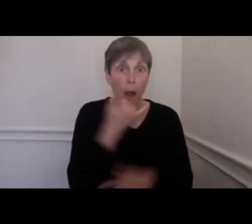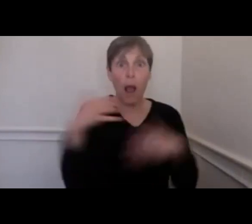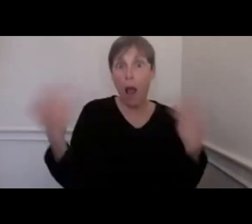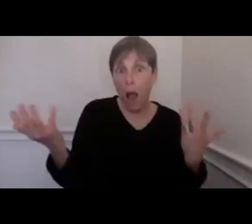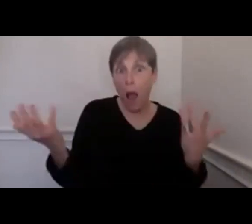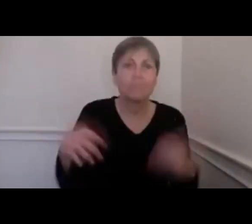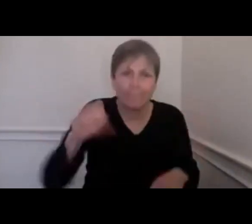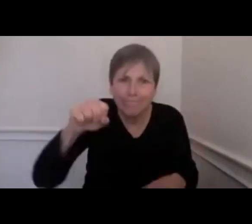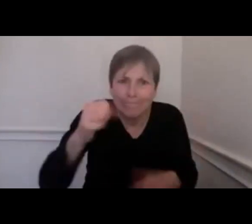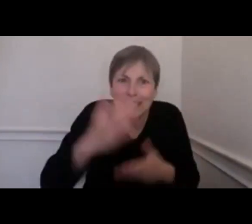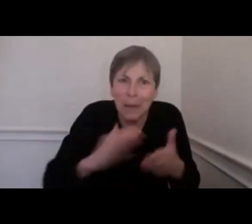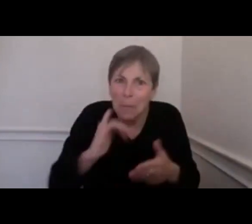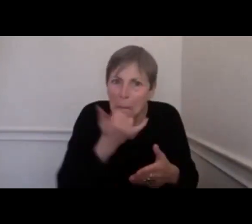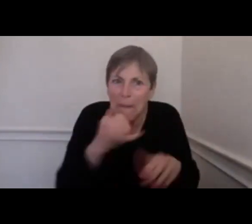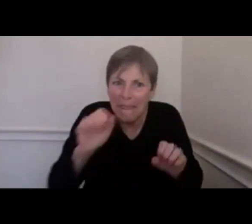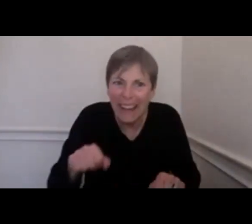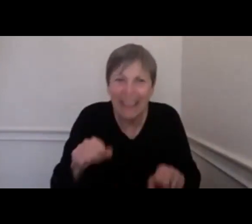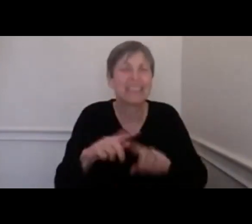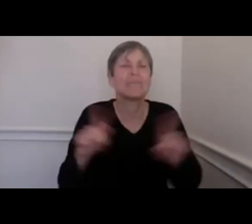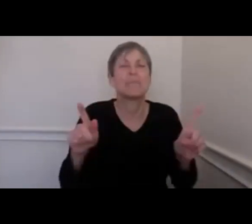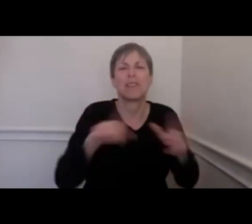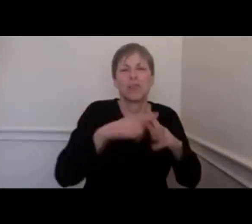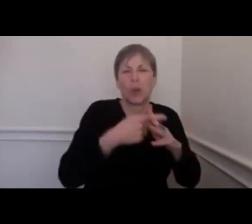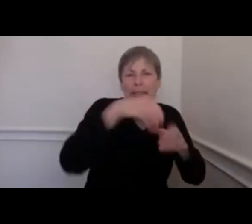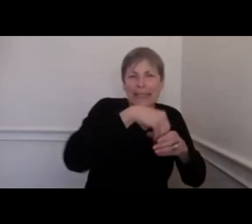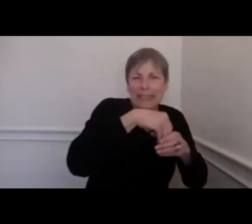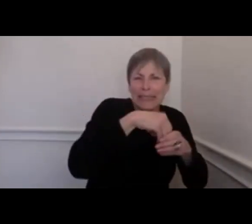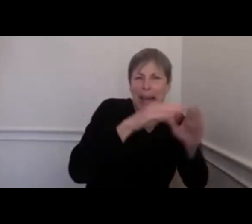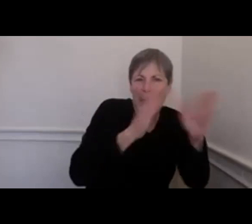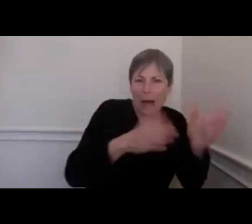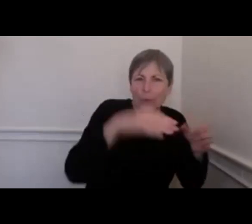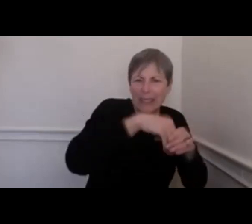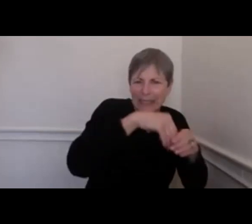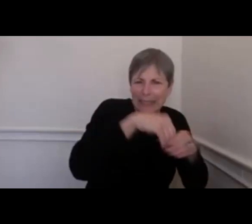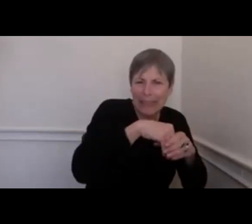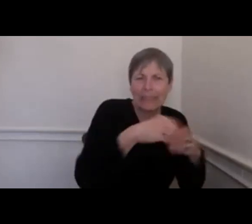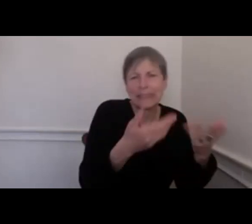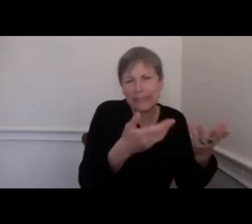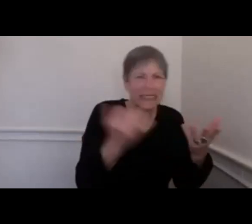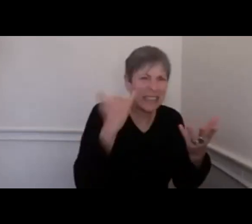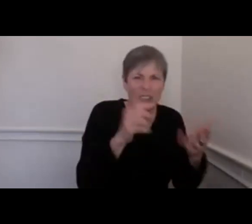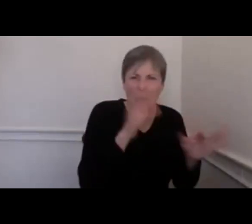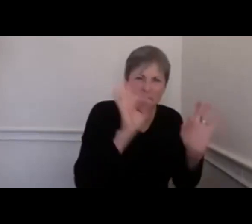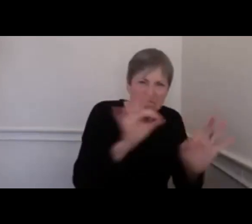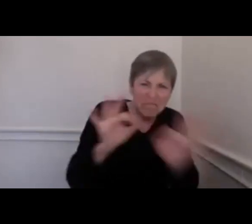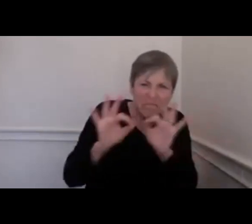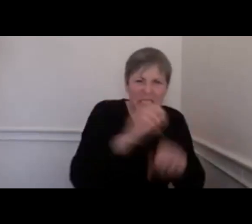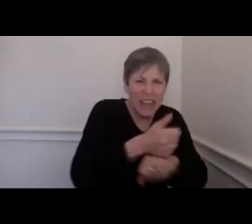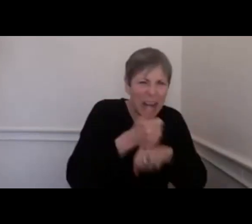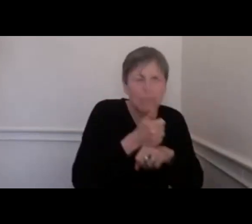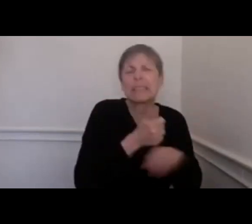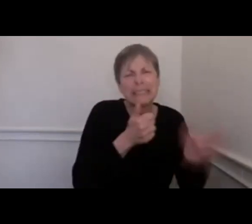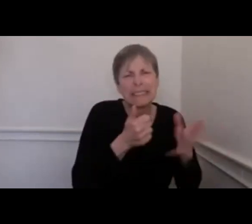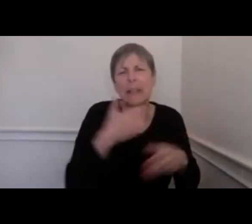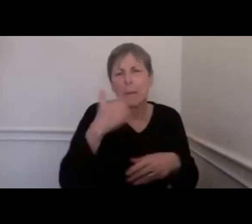easy compared to starting indoors, especially if you don't have a whole seed starting set up indoors. Also pro, you don't